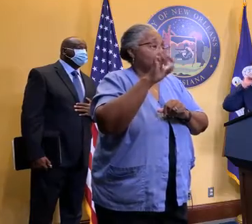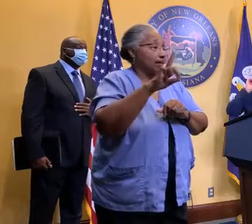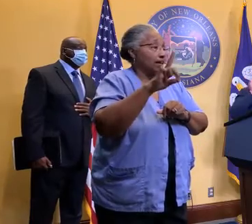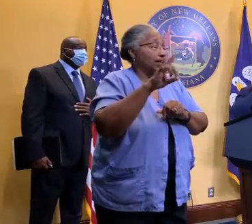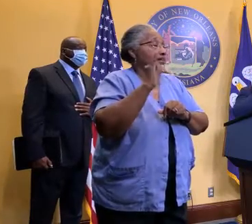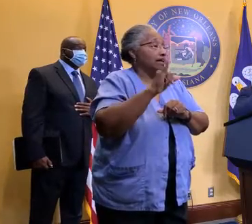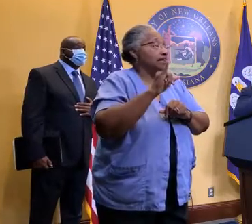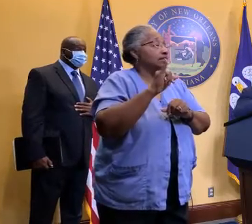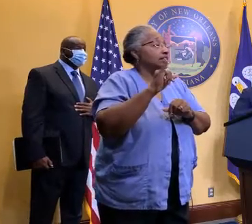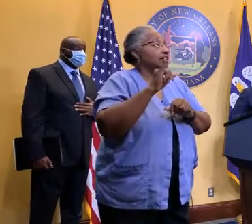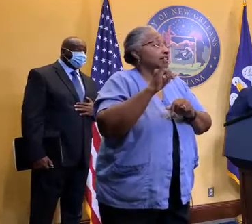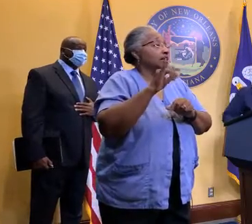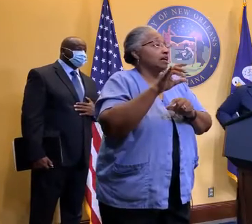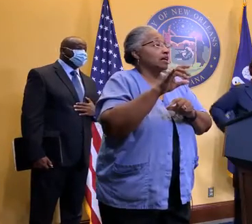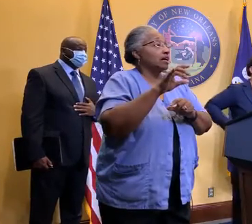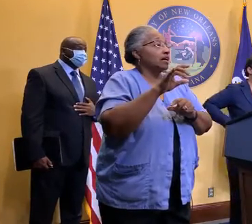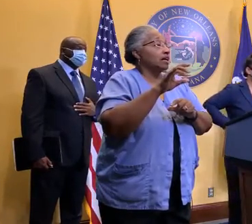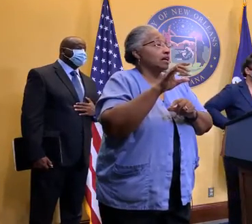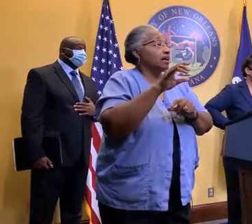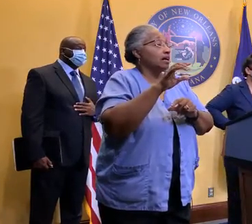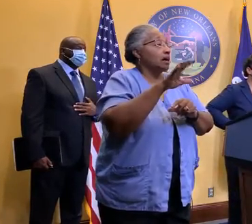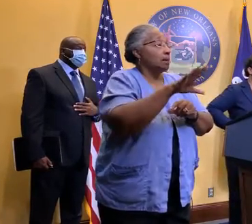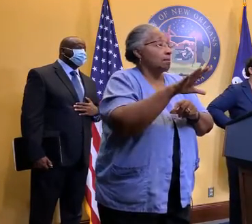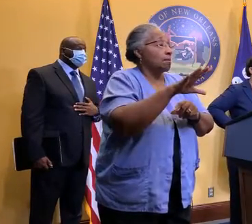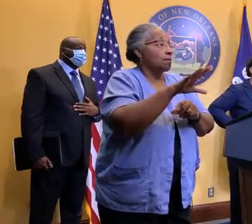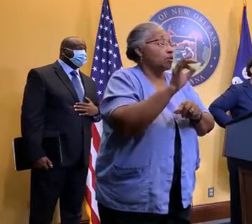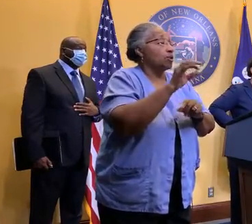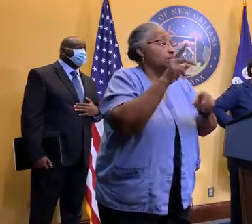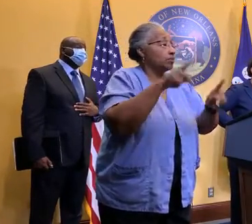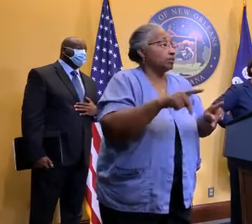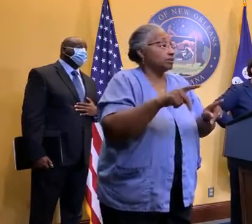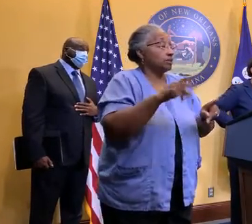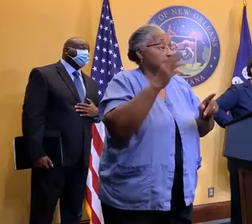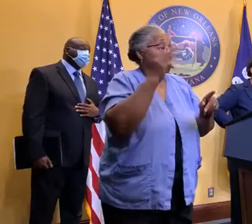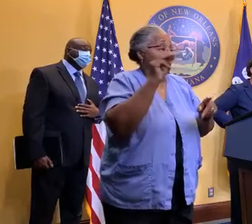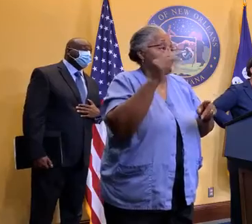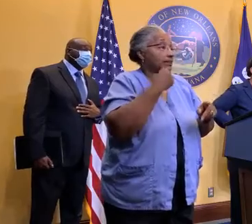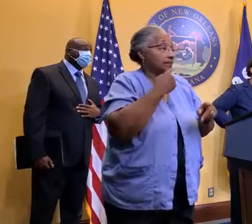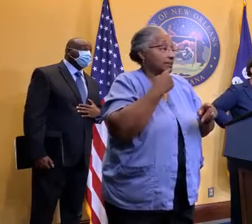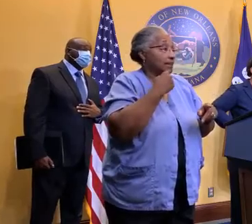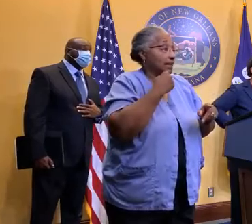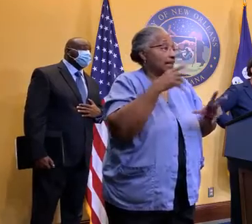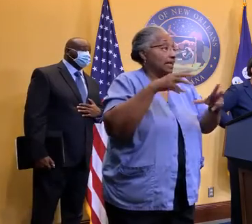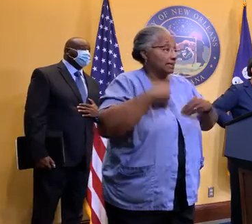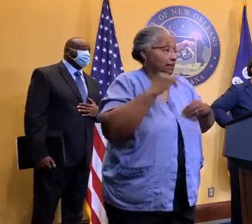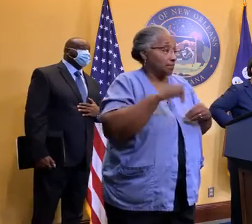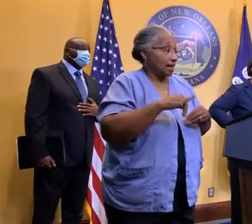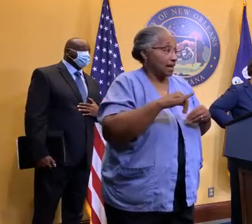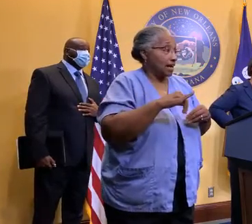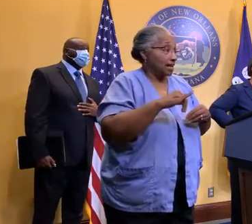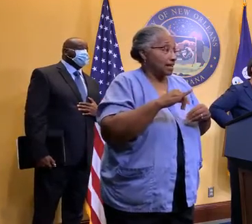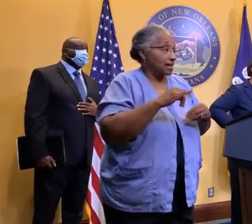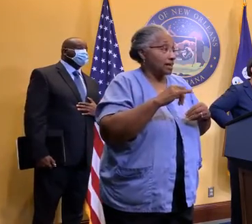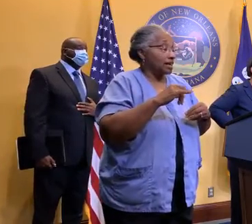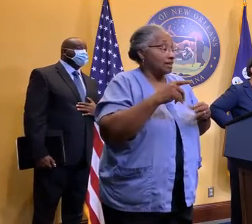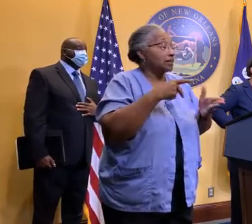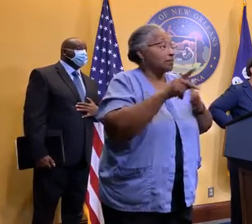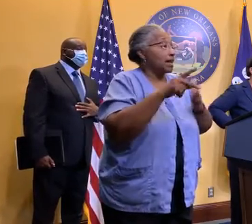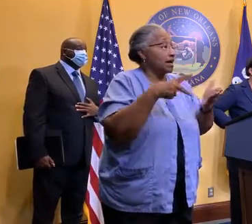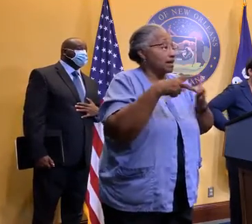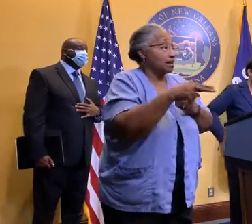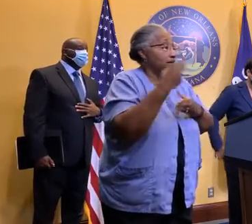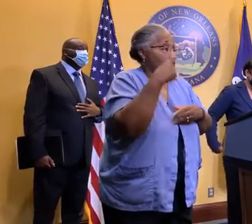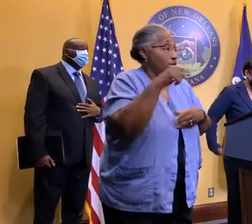myself, right? So the mayor say take a furlough day and be here, I will be here. It's a right? pay cut for us, Right, essentially. that's